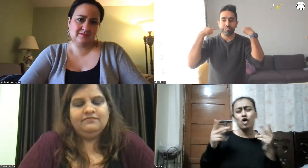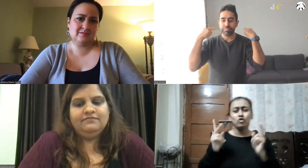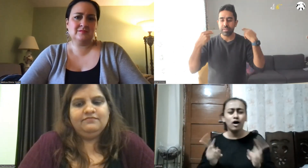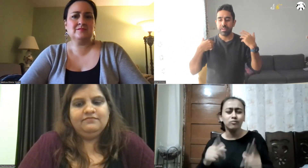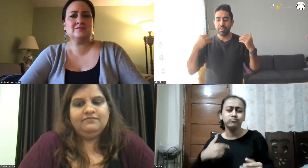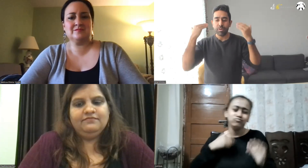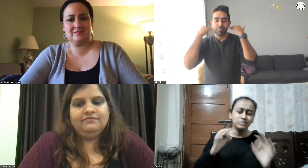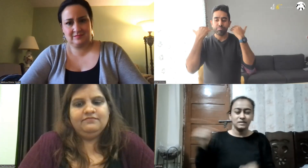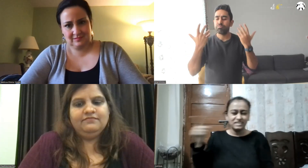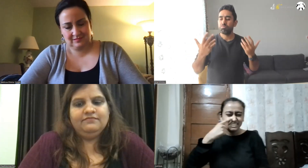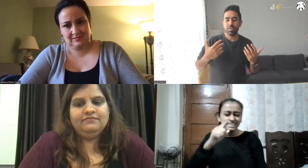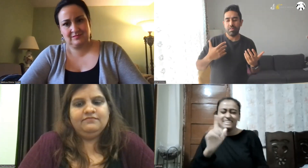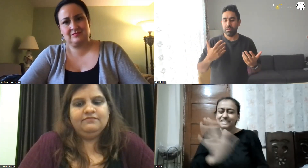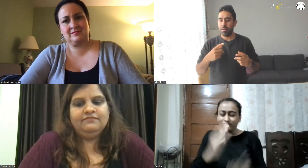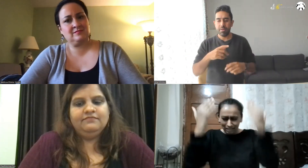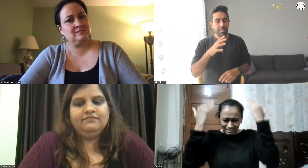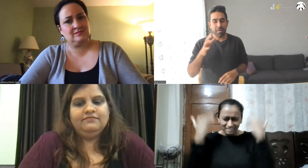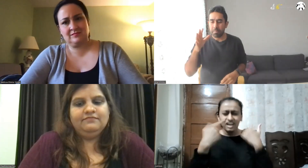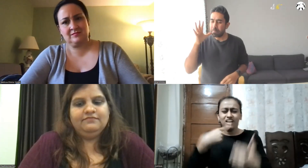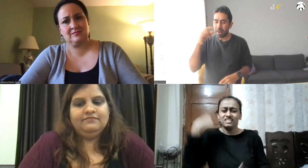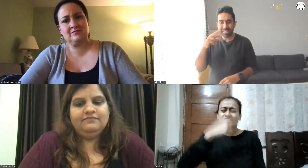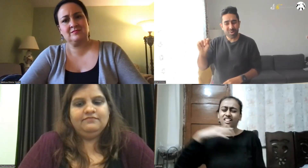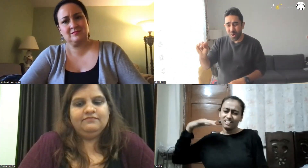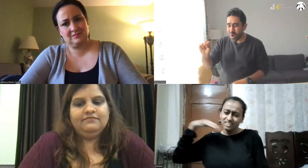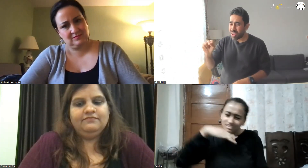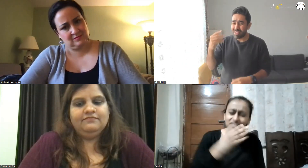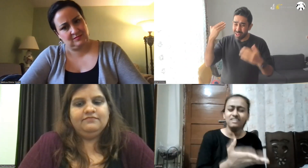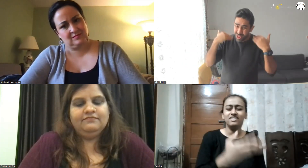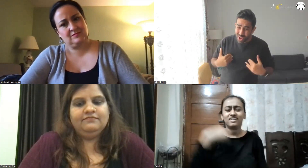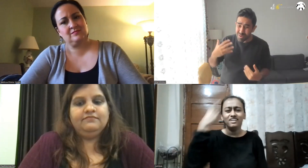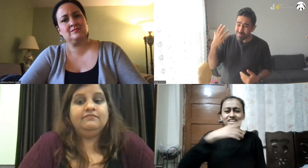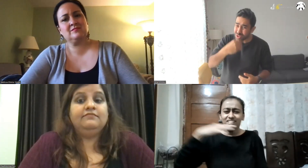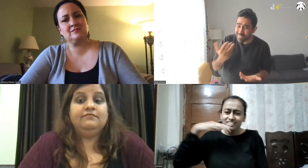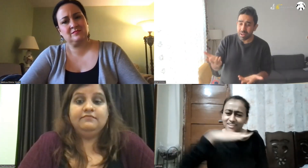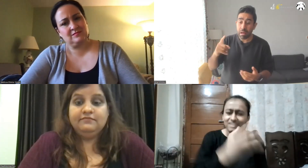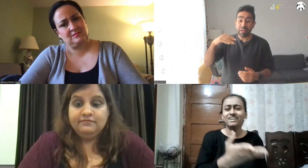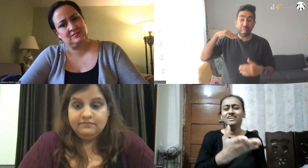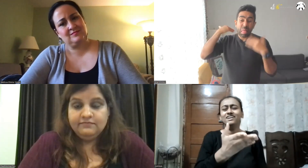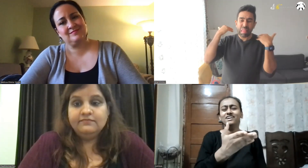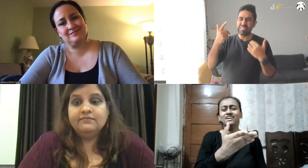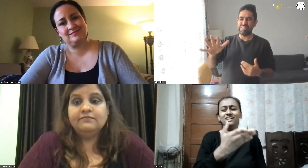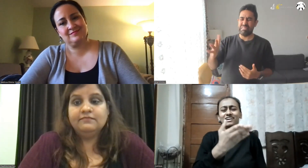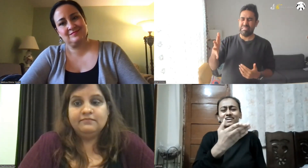insists that I have long hair, but I don't want to have long hair. I want to have